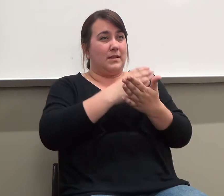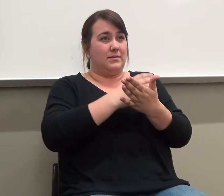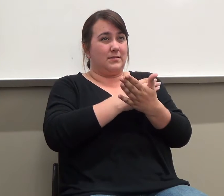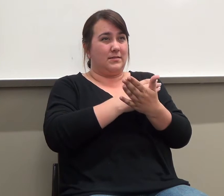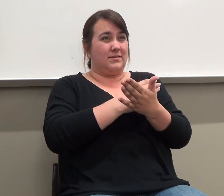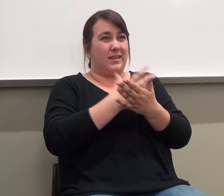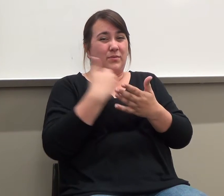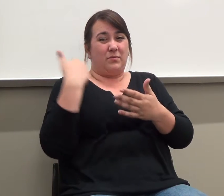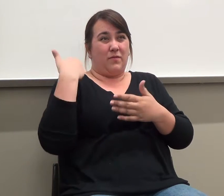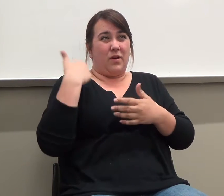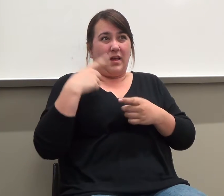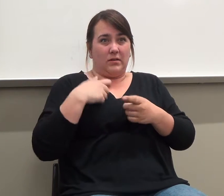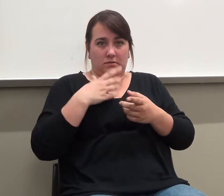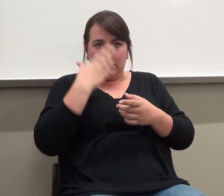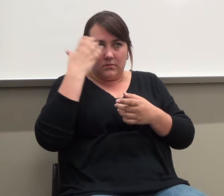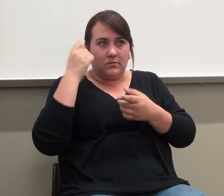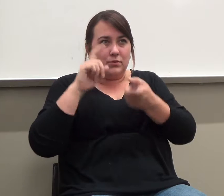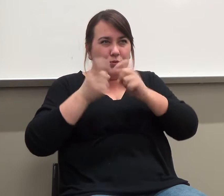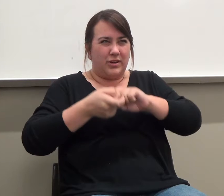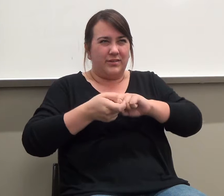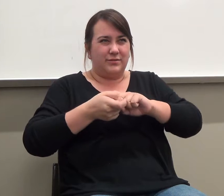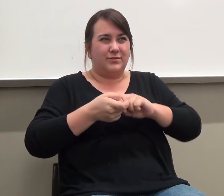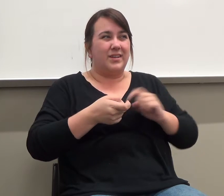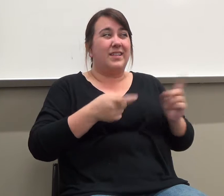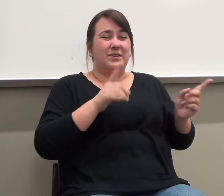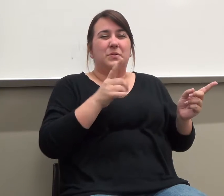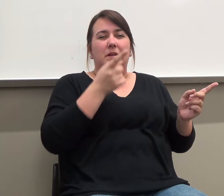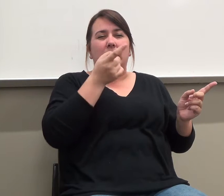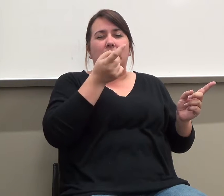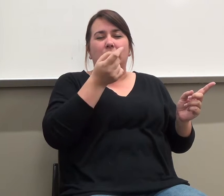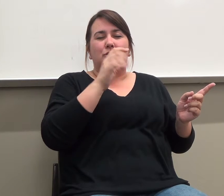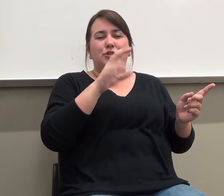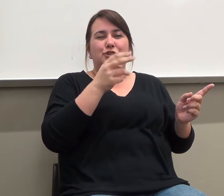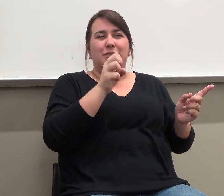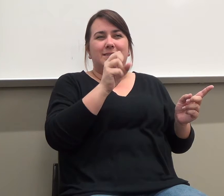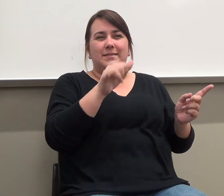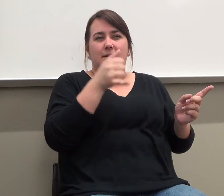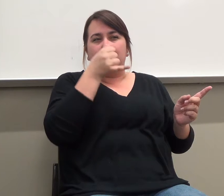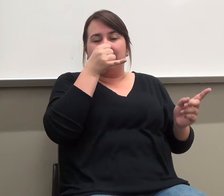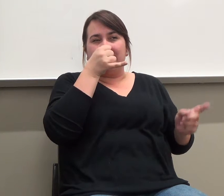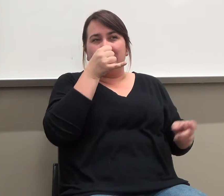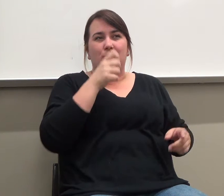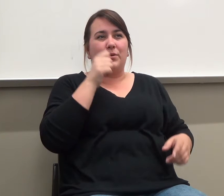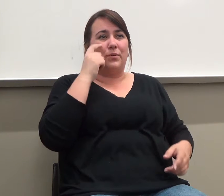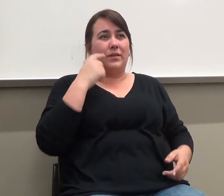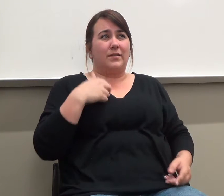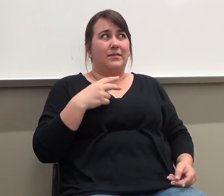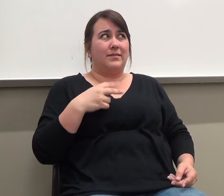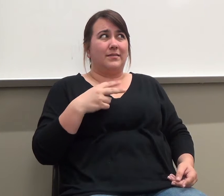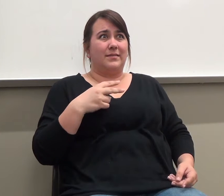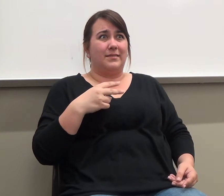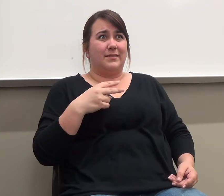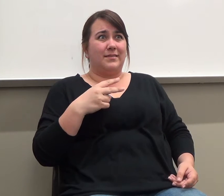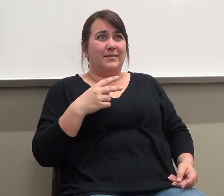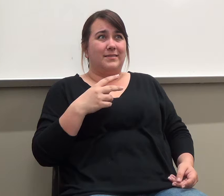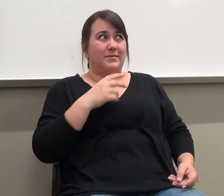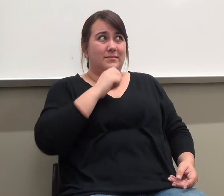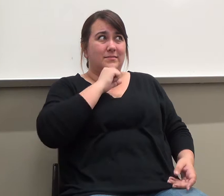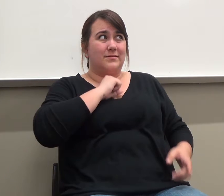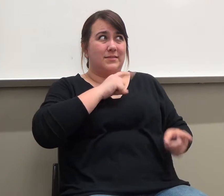one. And this one is really hokey. So don't think that this is being presented to you as good writing